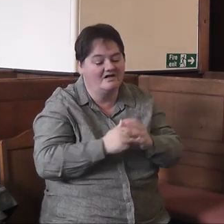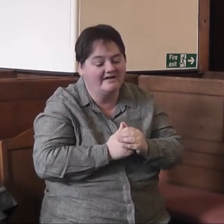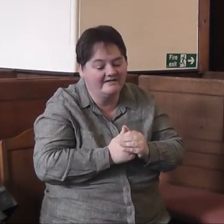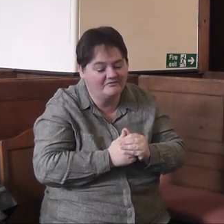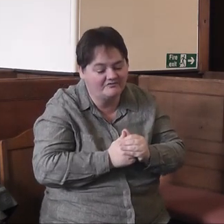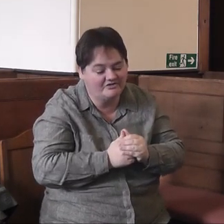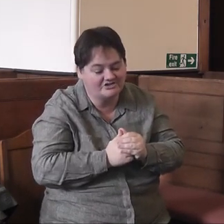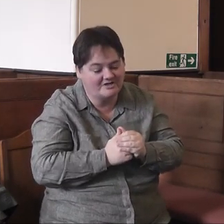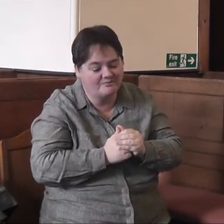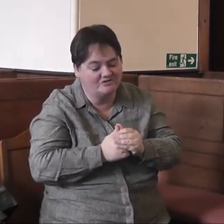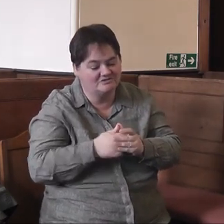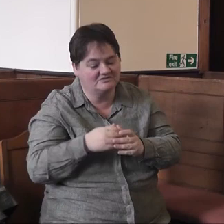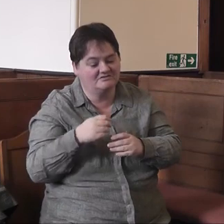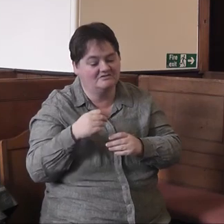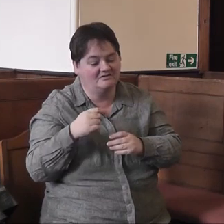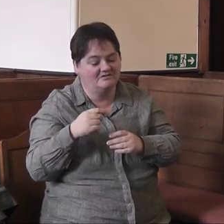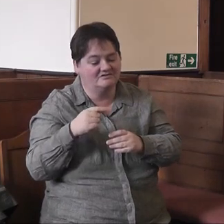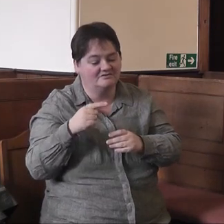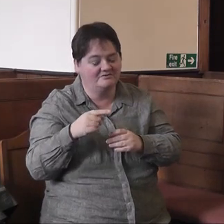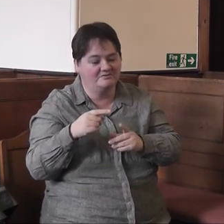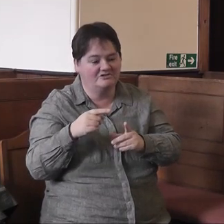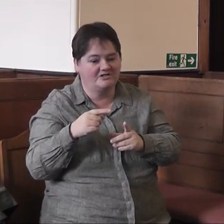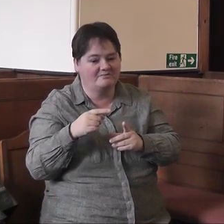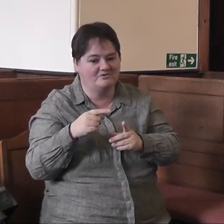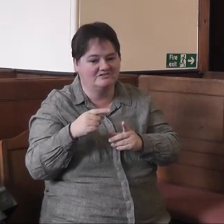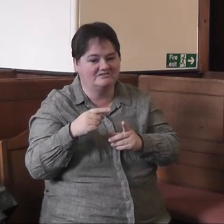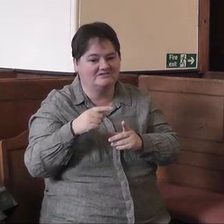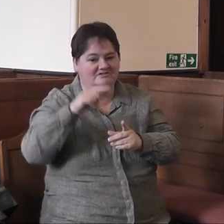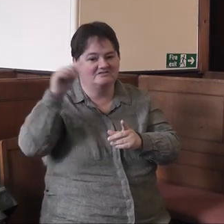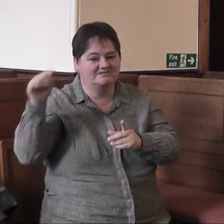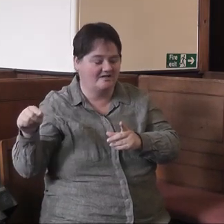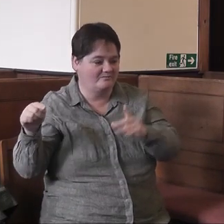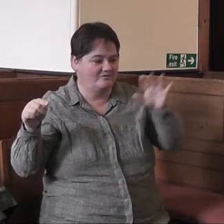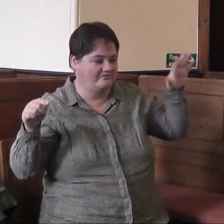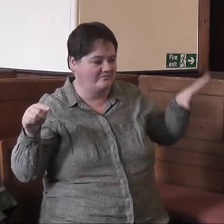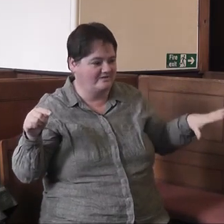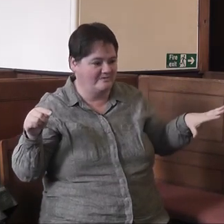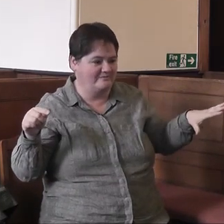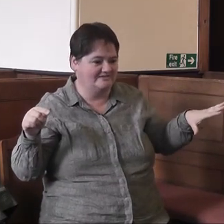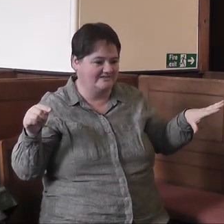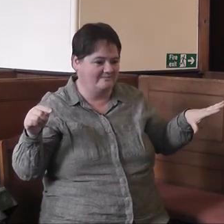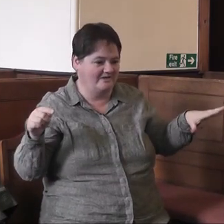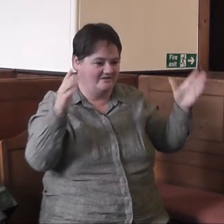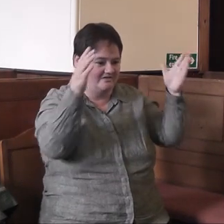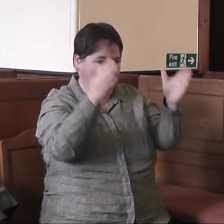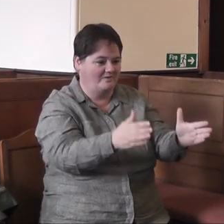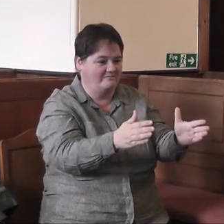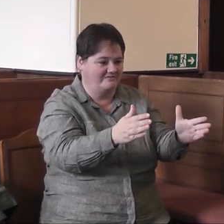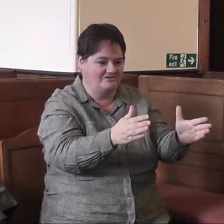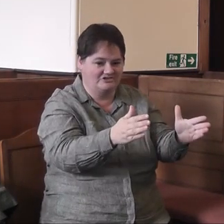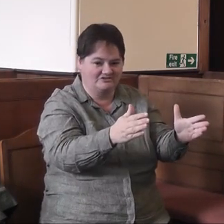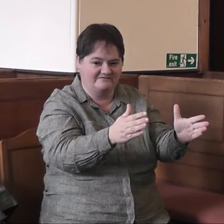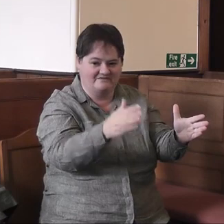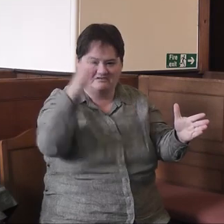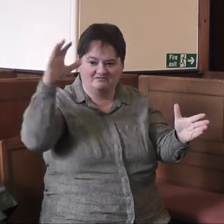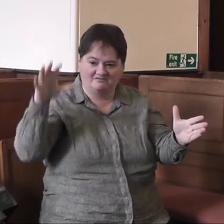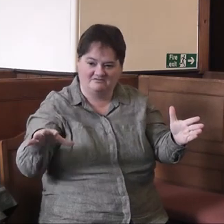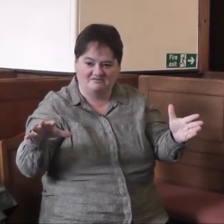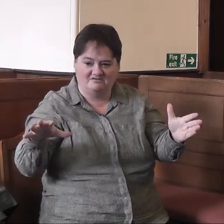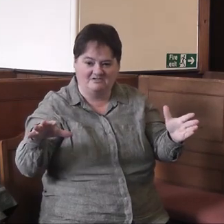And then we've got the shepherds. So I'm going to put the shepherds separate from where the people are sleeping and where Mary and Joseph are. They're